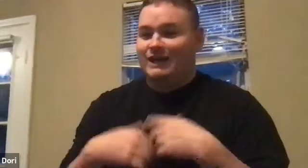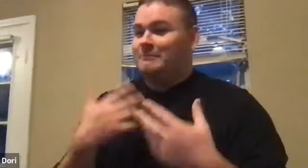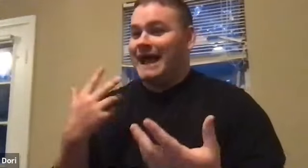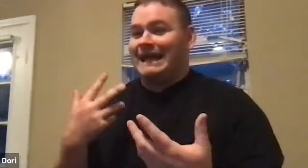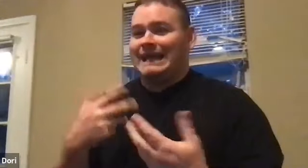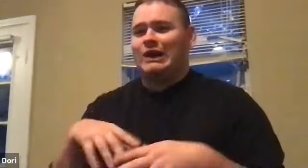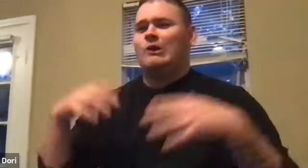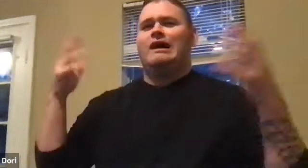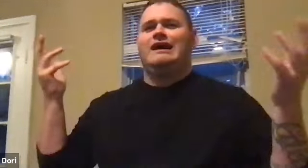look back and I go,